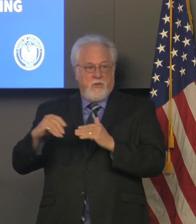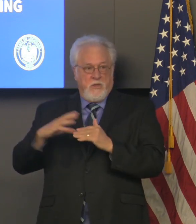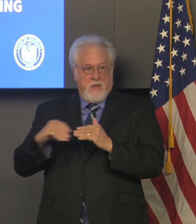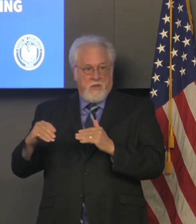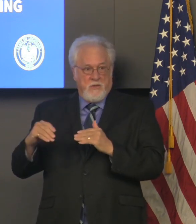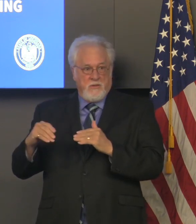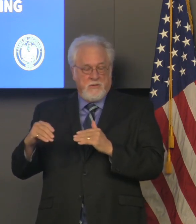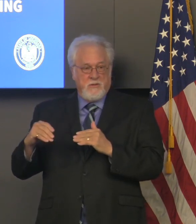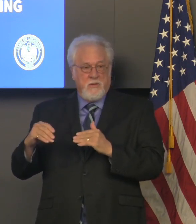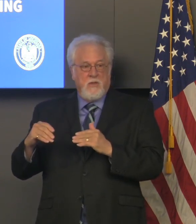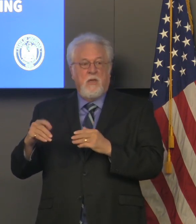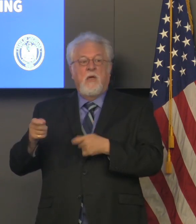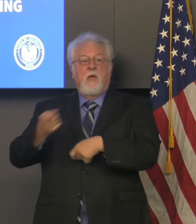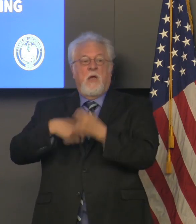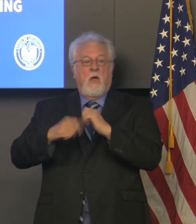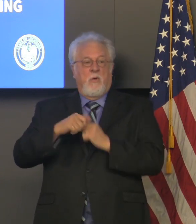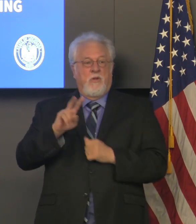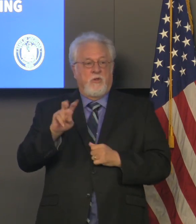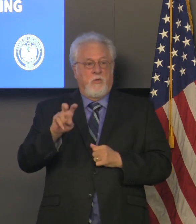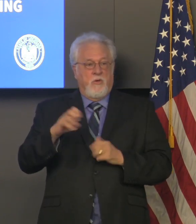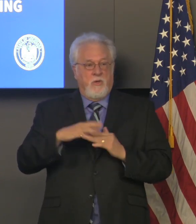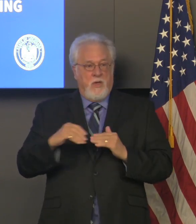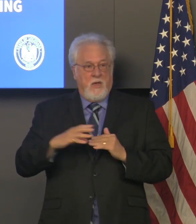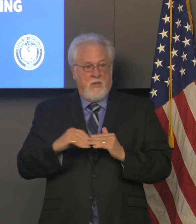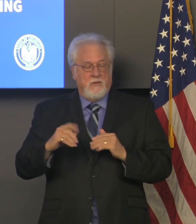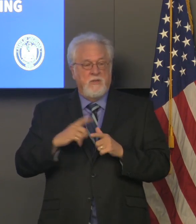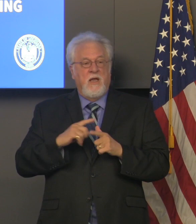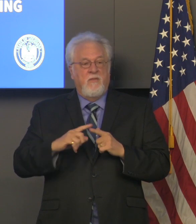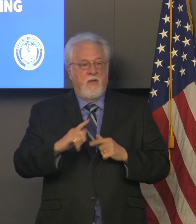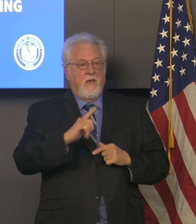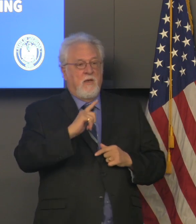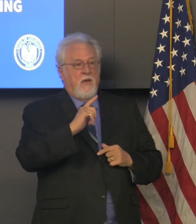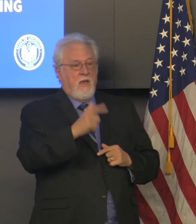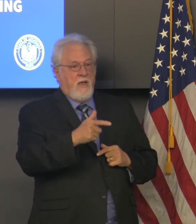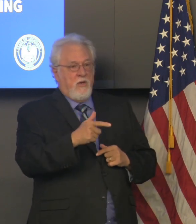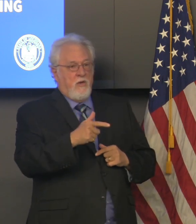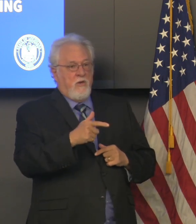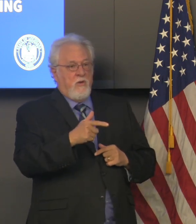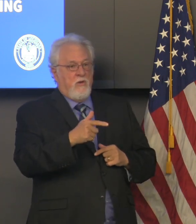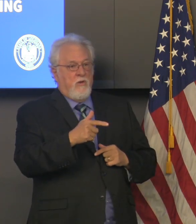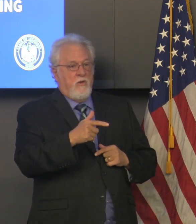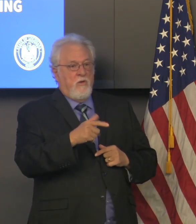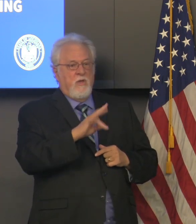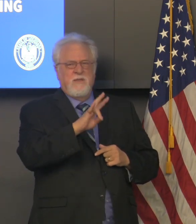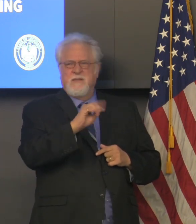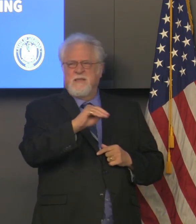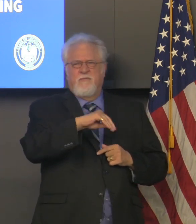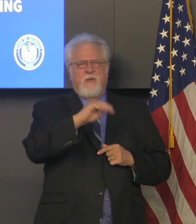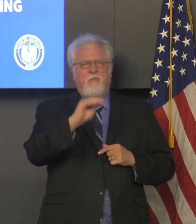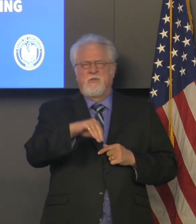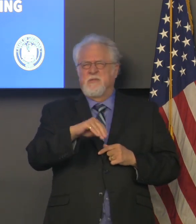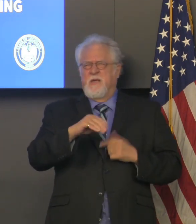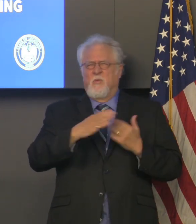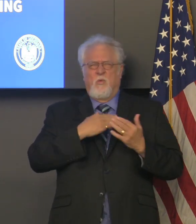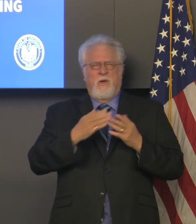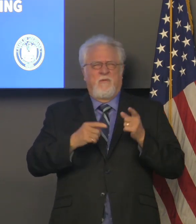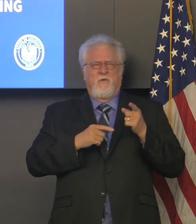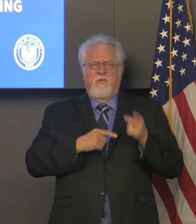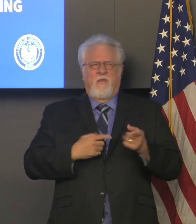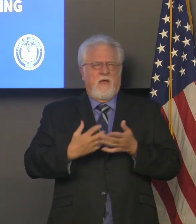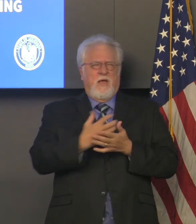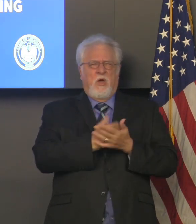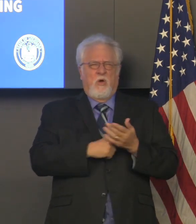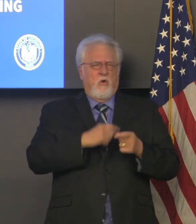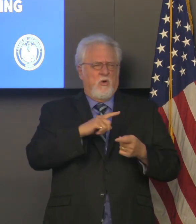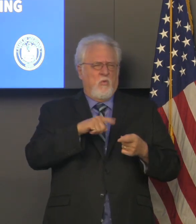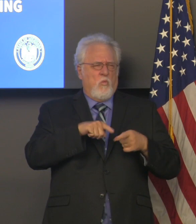federal unemployment benefit and replace it with $200, and then later to 70% of whatever people earned